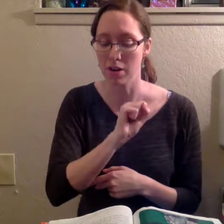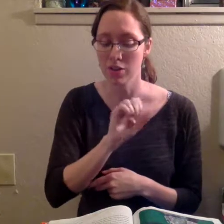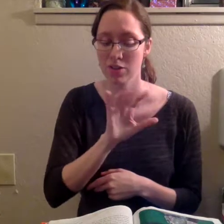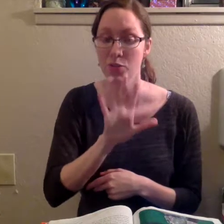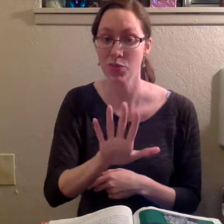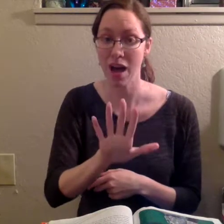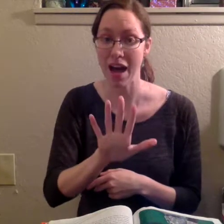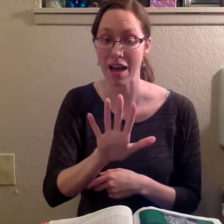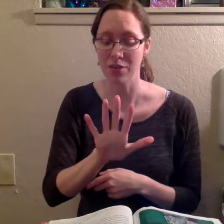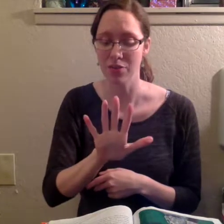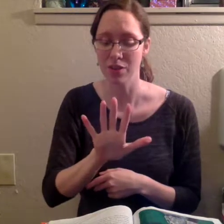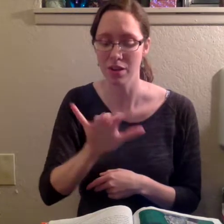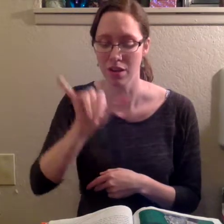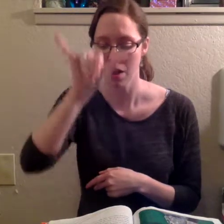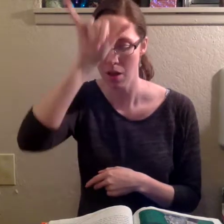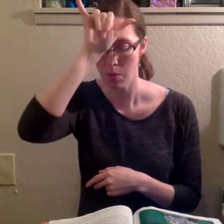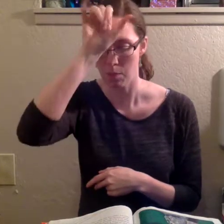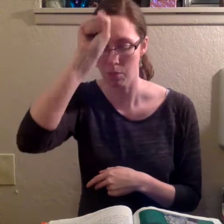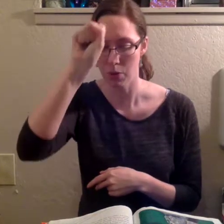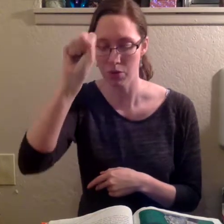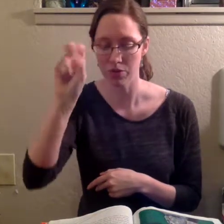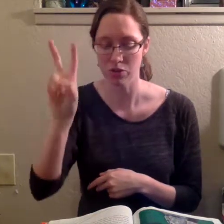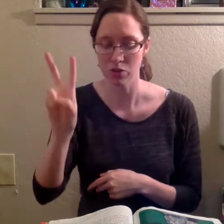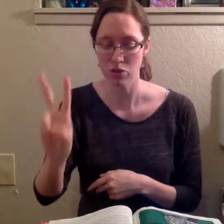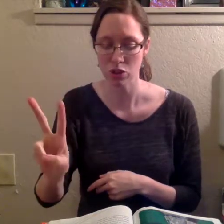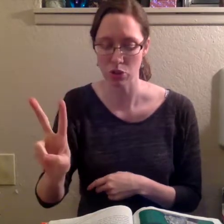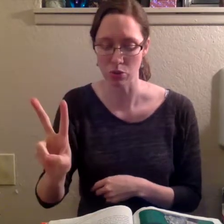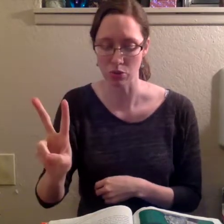Mutters 5, Bulls 2.